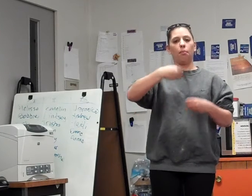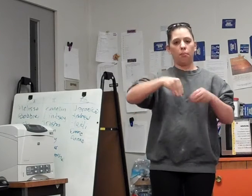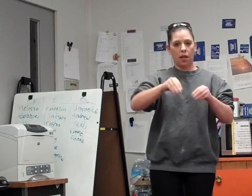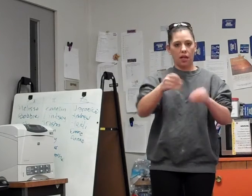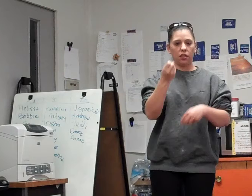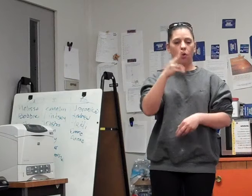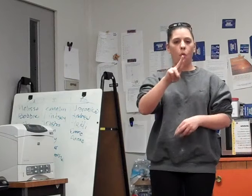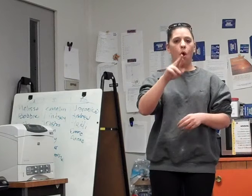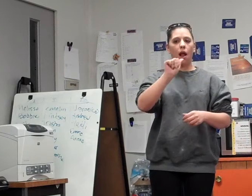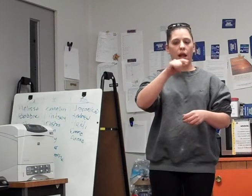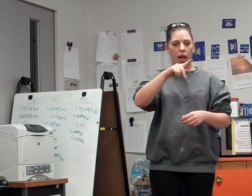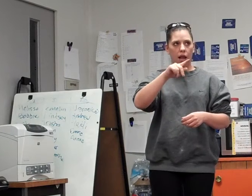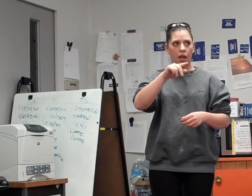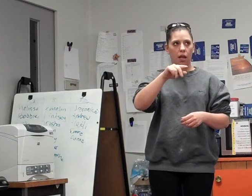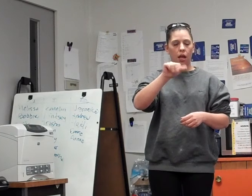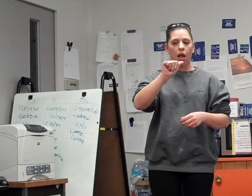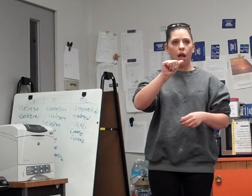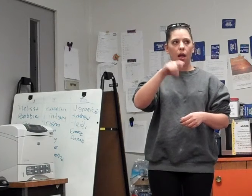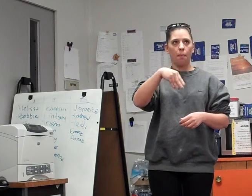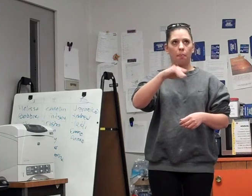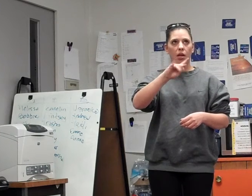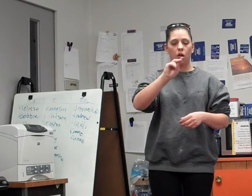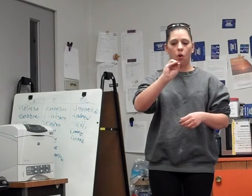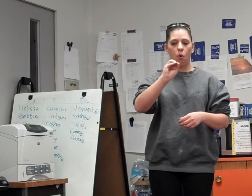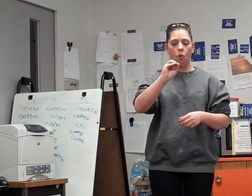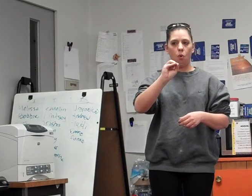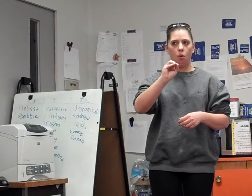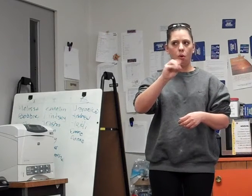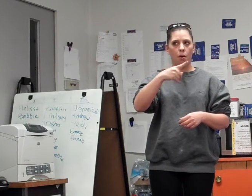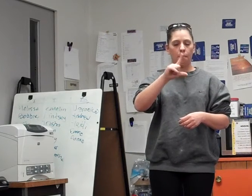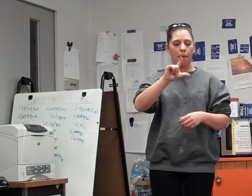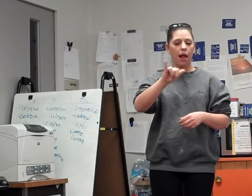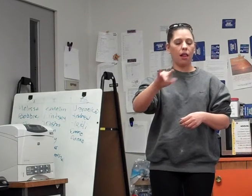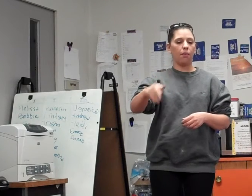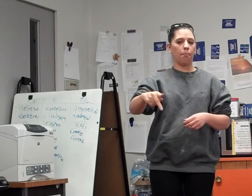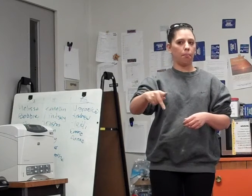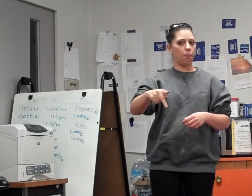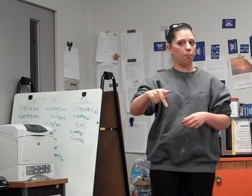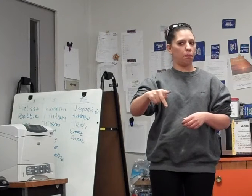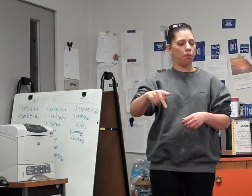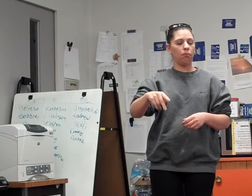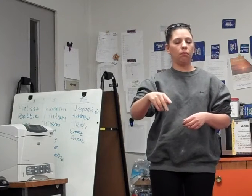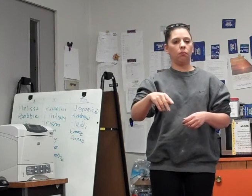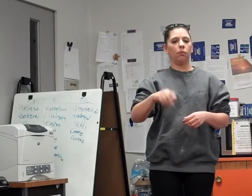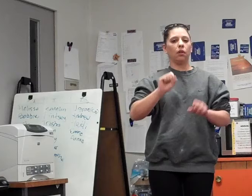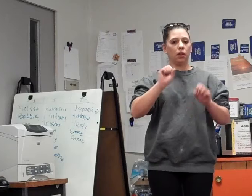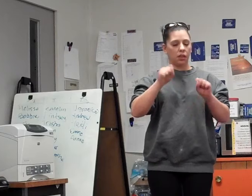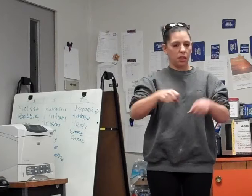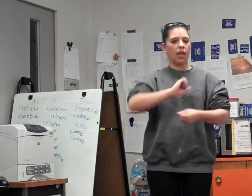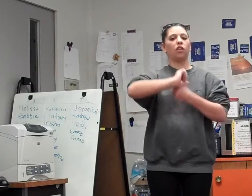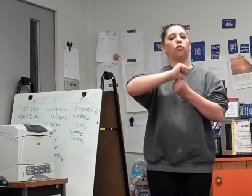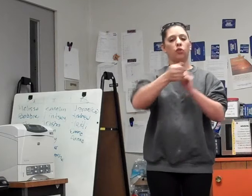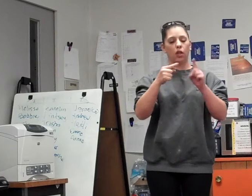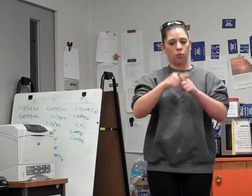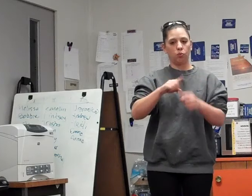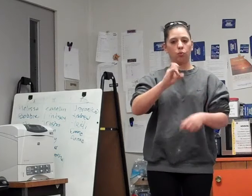An adenoma polyp is a type of polyp that can turn into cancer if it's left in there too